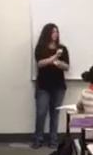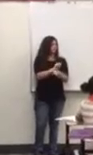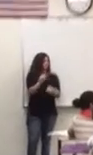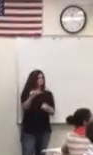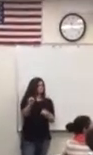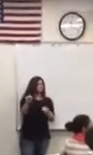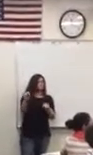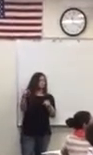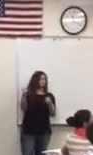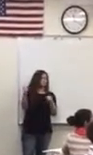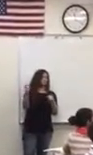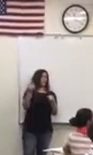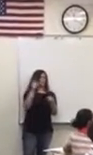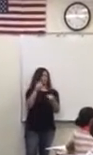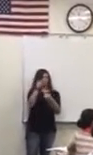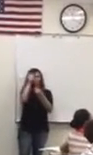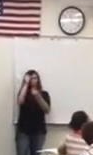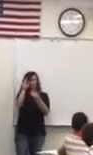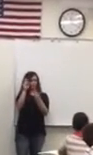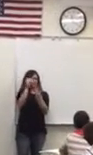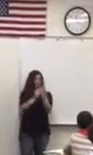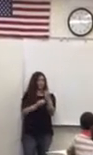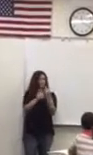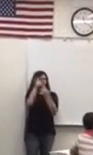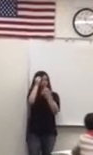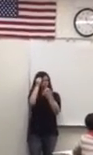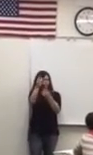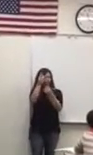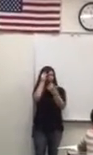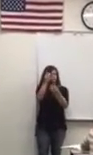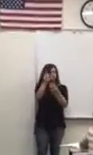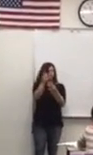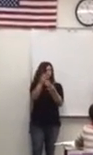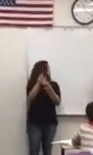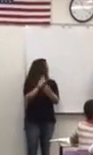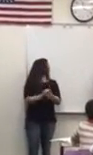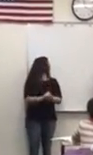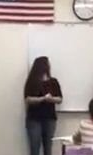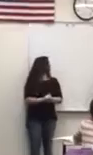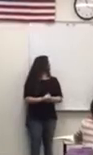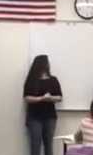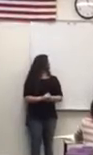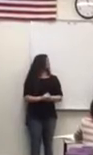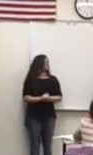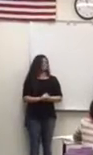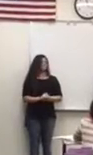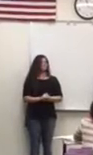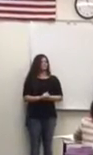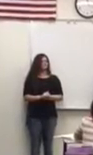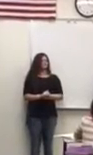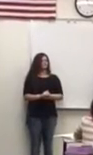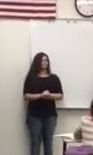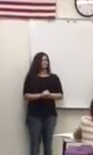informative articles or things that actually have some information. Here's what I'm going to say. Do